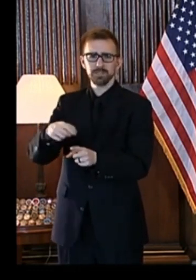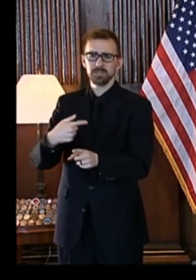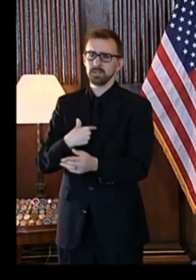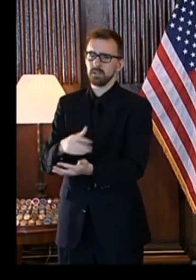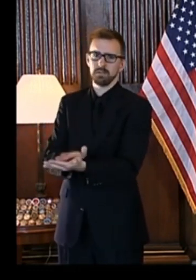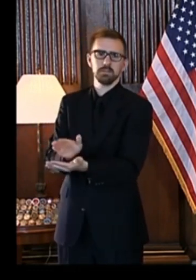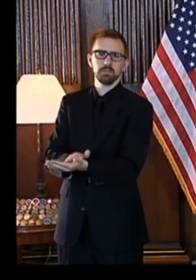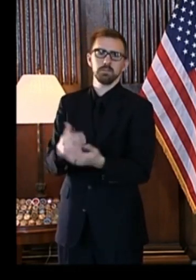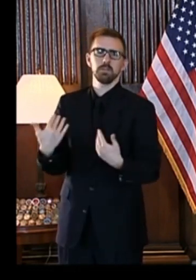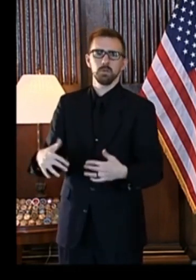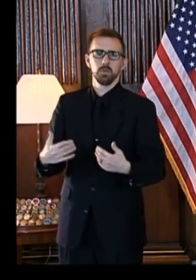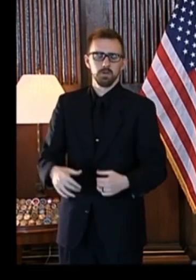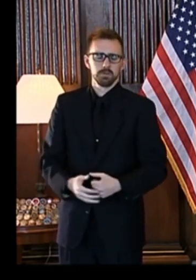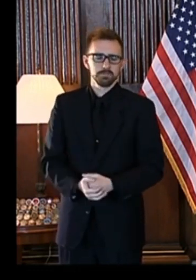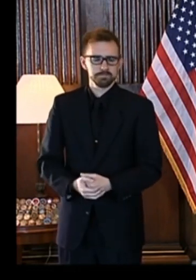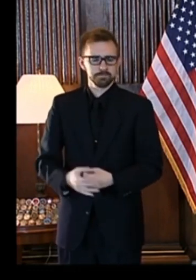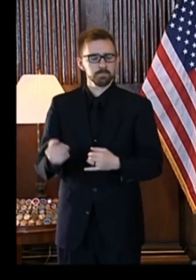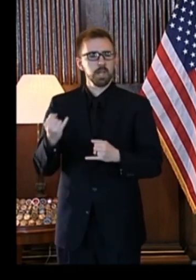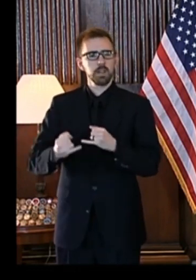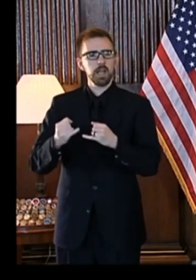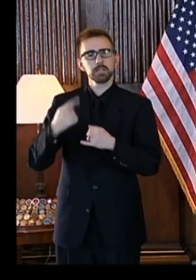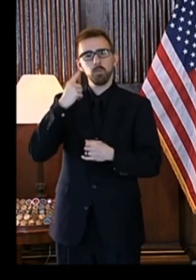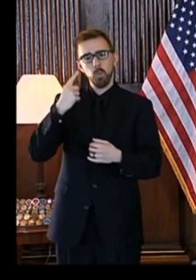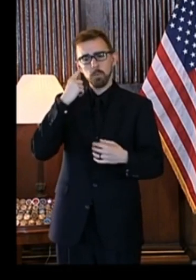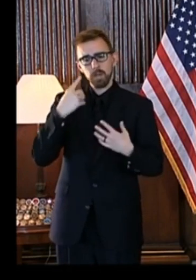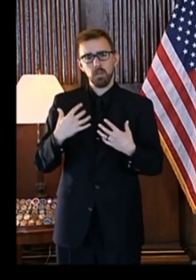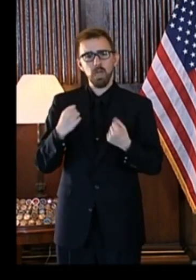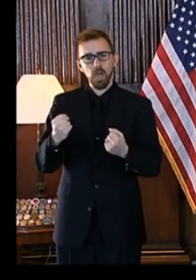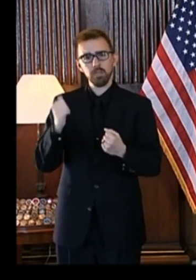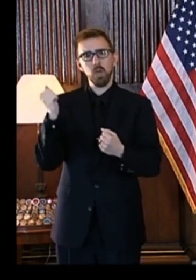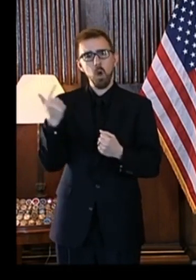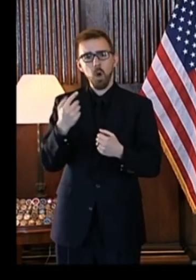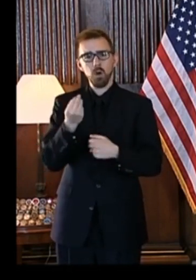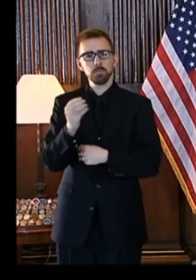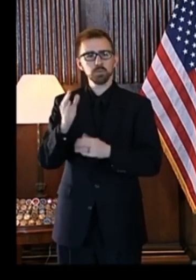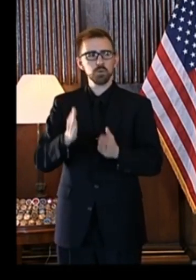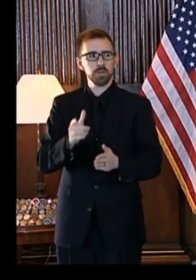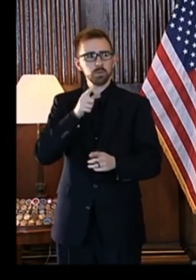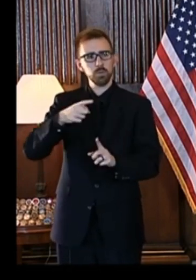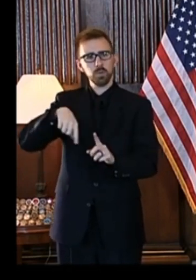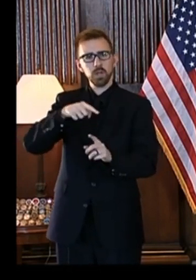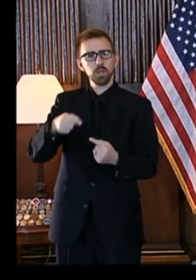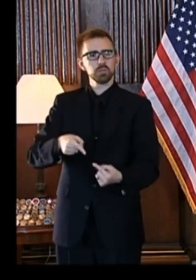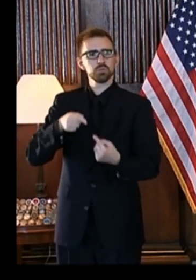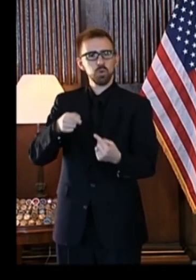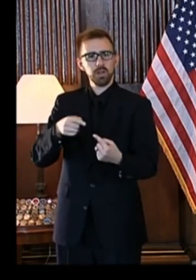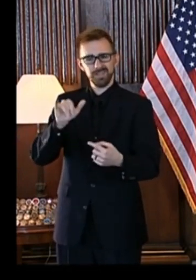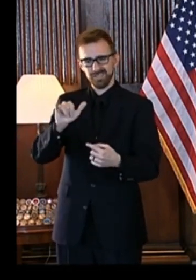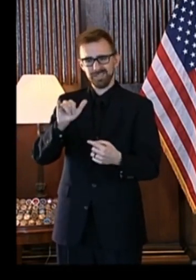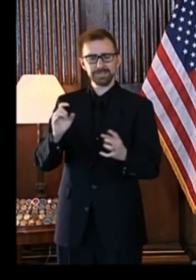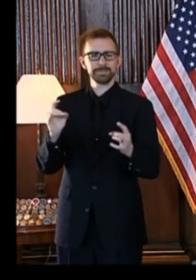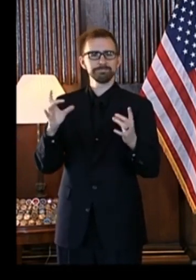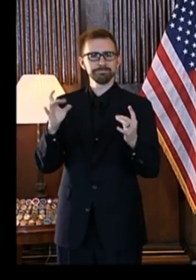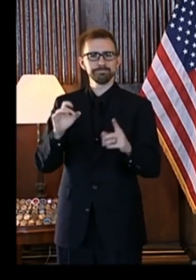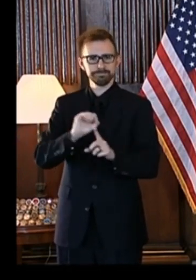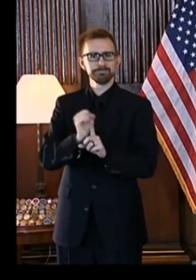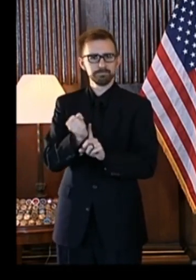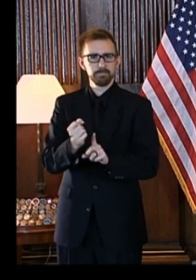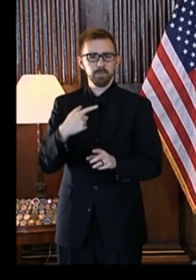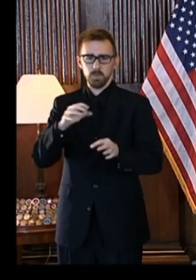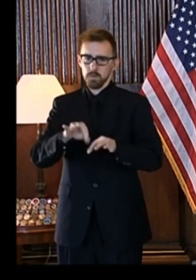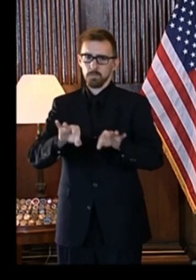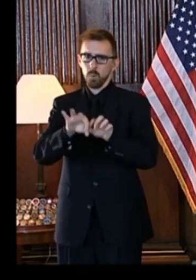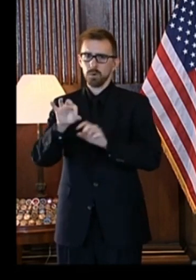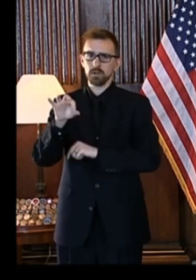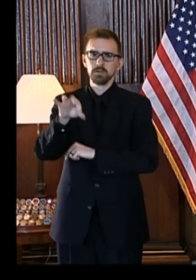remarkable. Finally, for the mental health of all Missourians who may be struggling to cope with this pandemic, here is an important